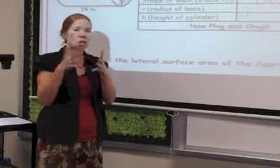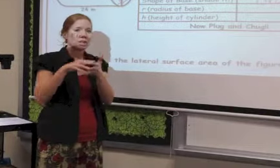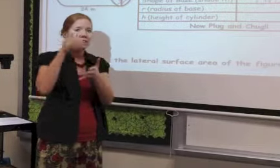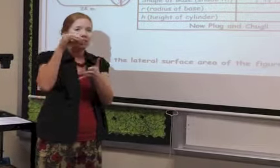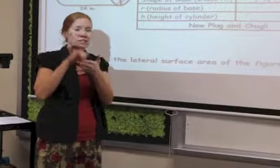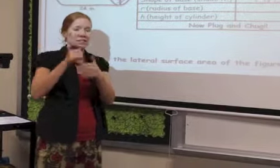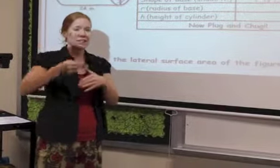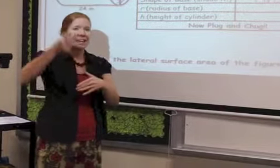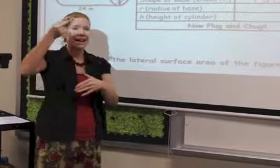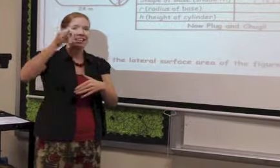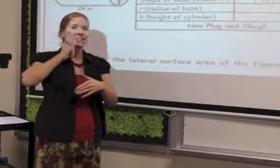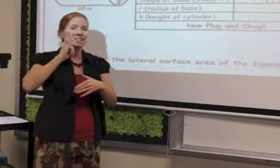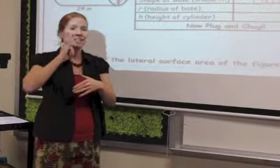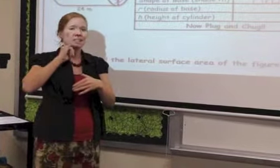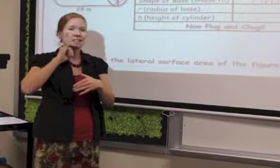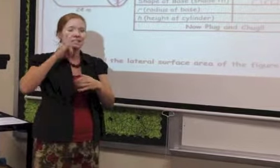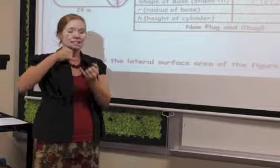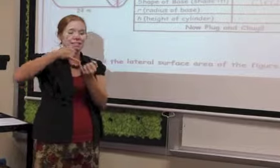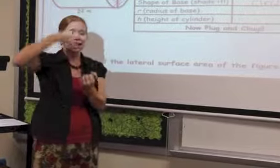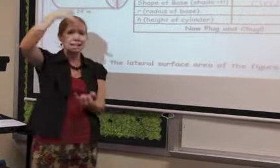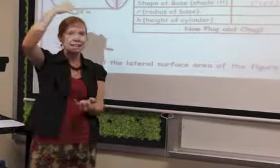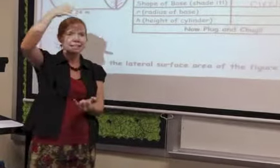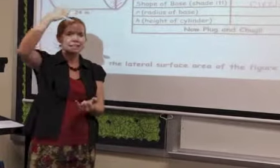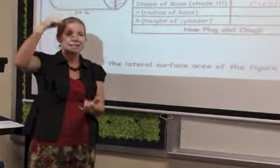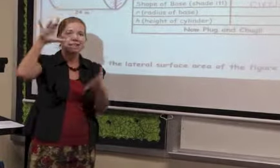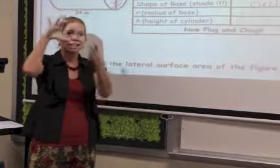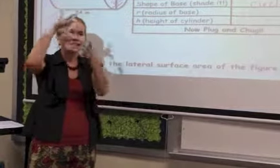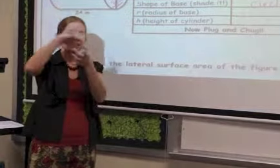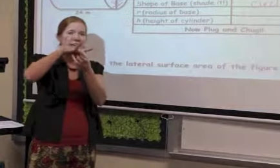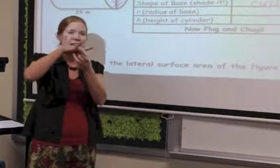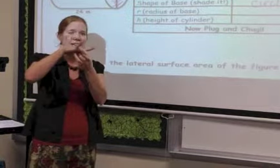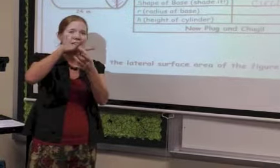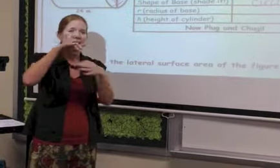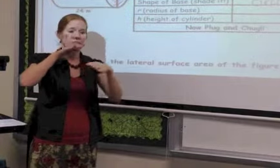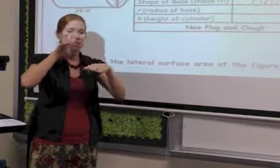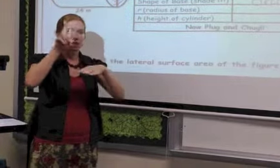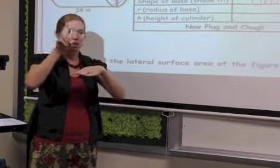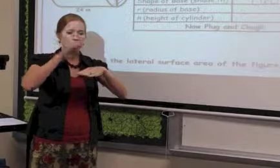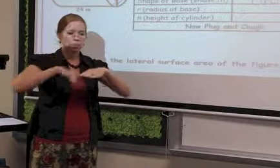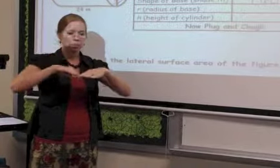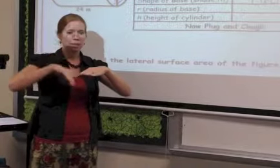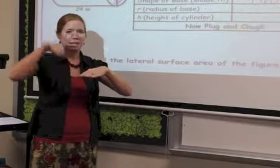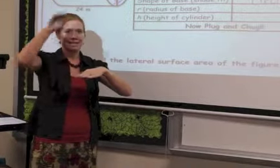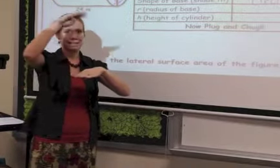already learned that the height is the line that connects the two bases.